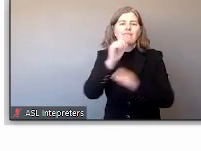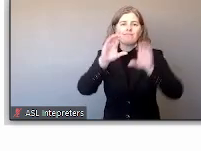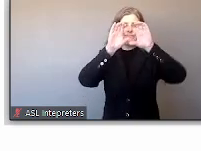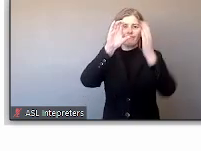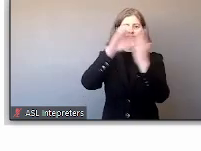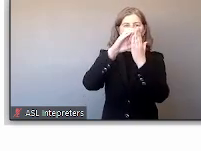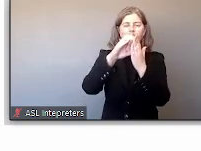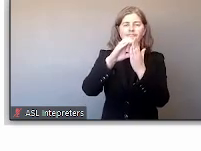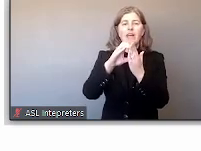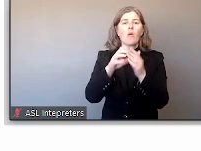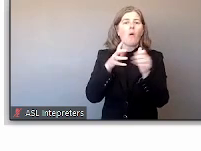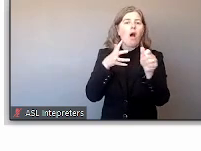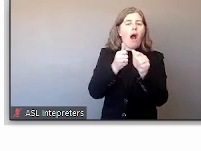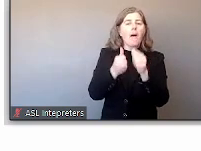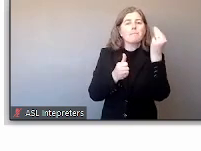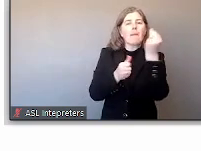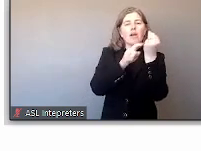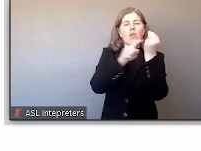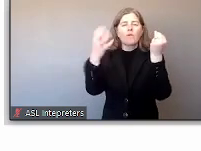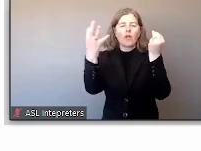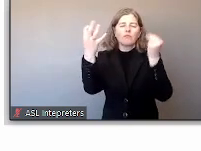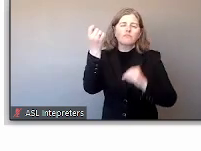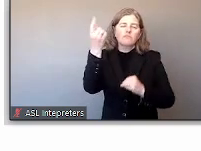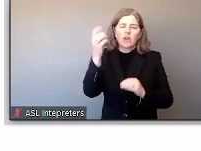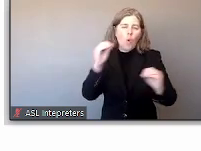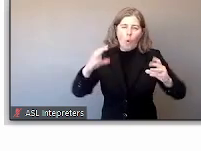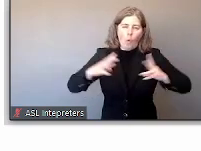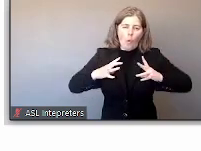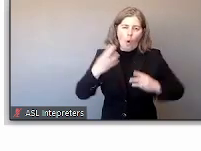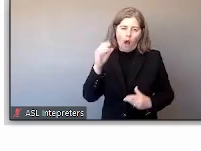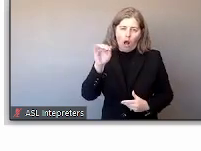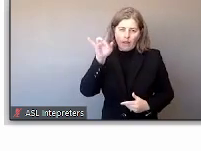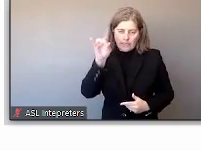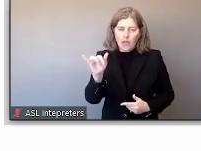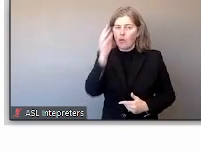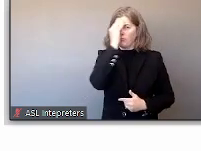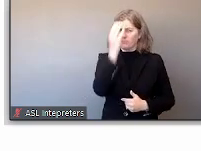update Monday through Friday, except holidays, where we'll give you the